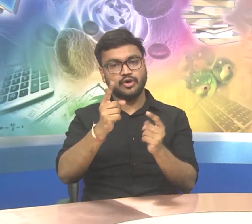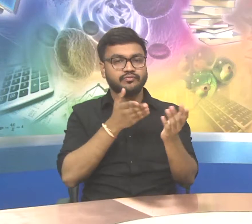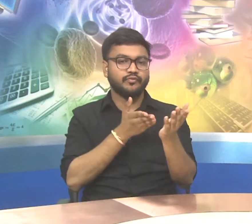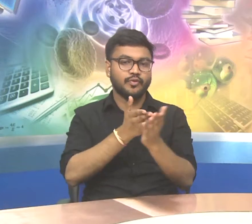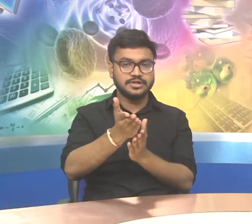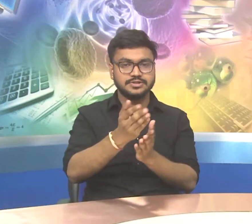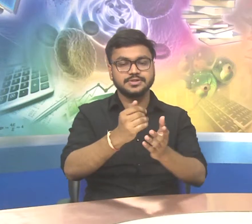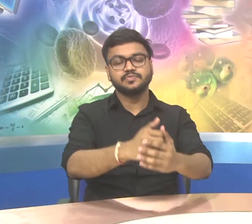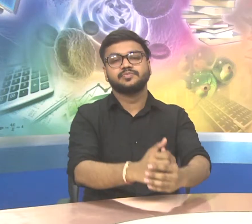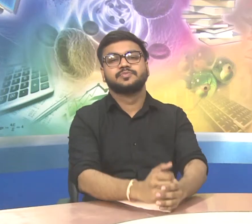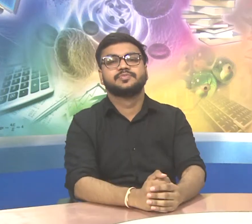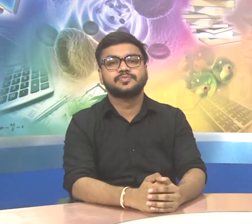Part 1.